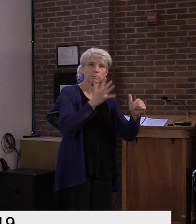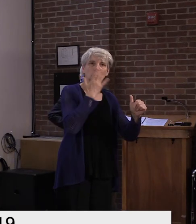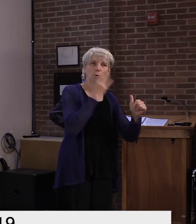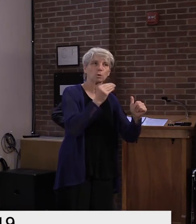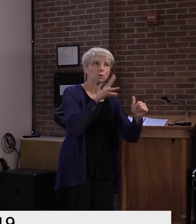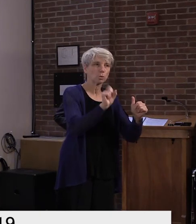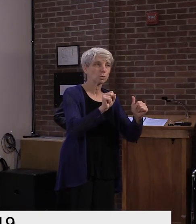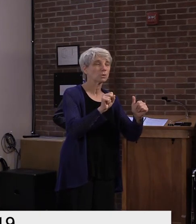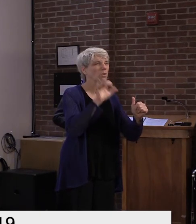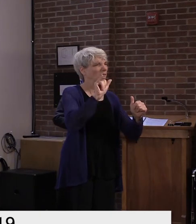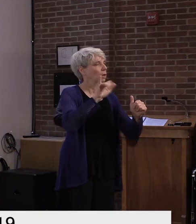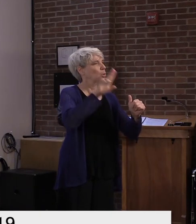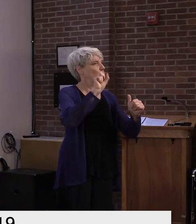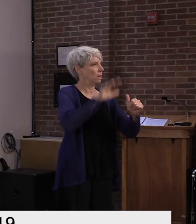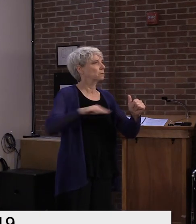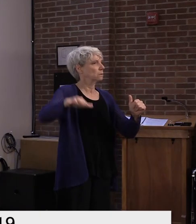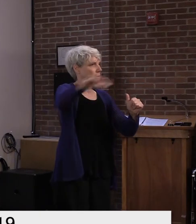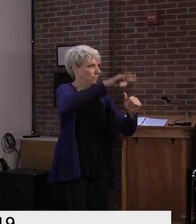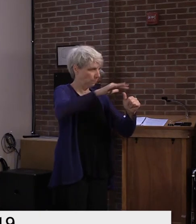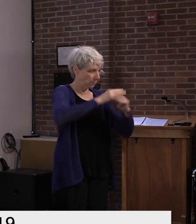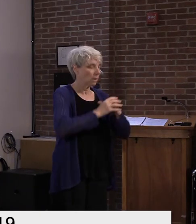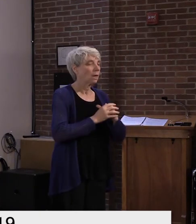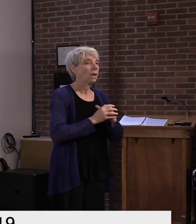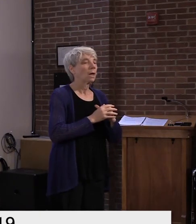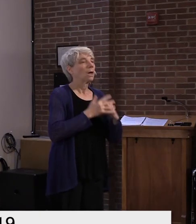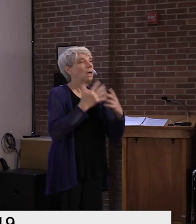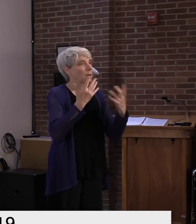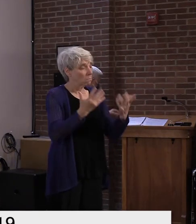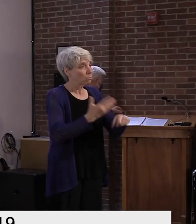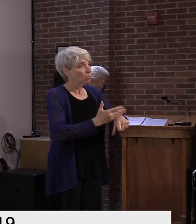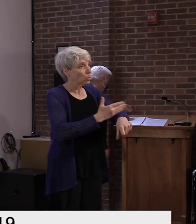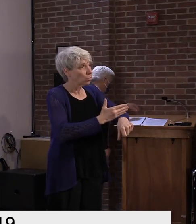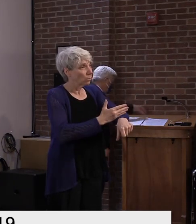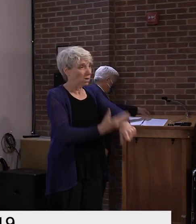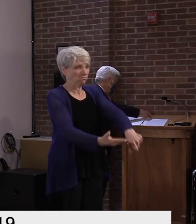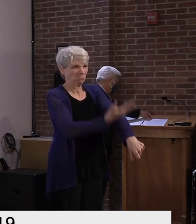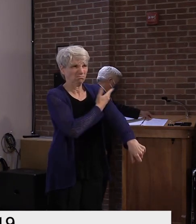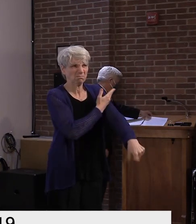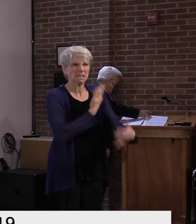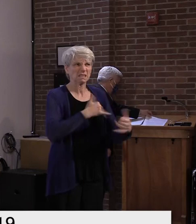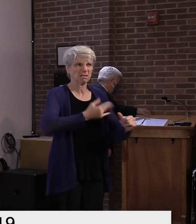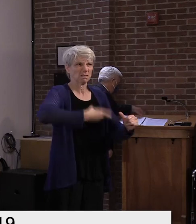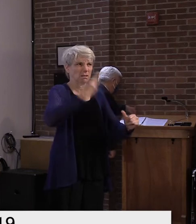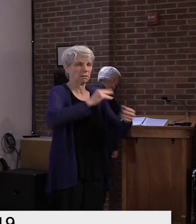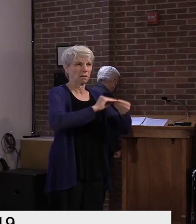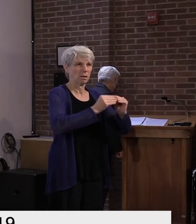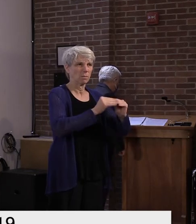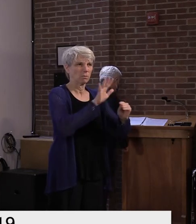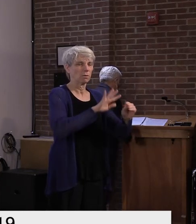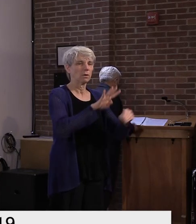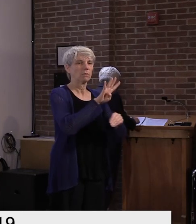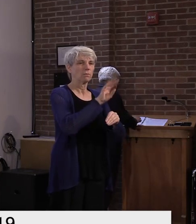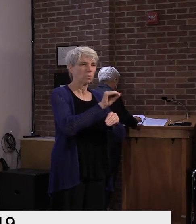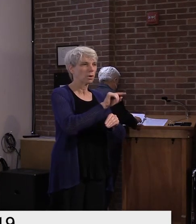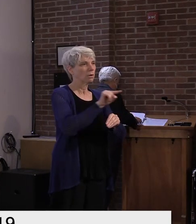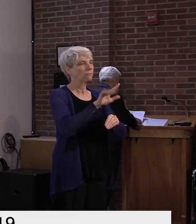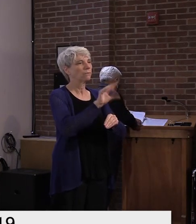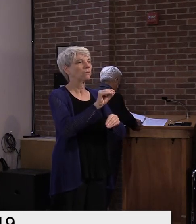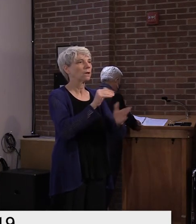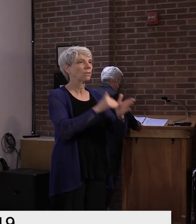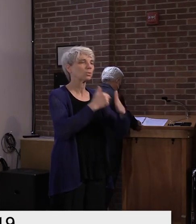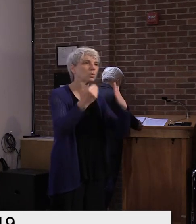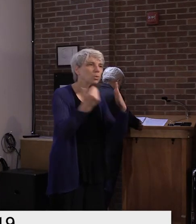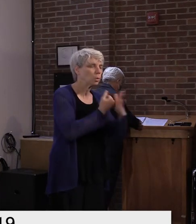cases are definitely trending in the right direction, but still rather high with about 40 to 50,000 new cases on a